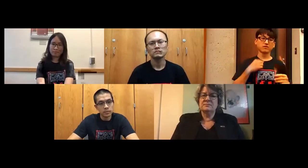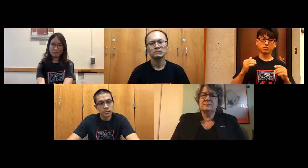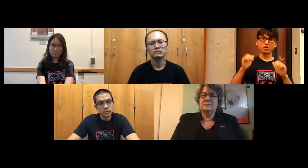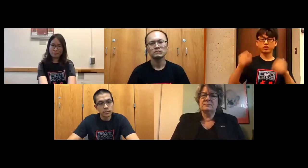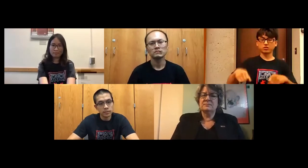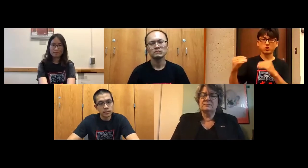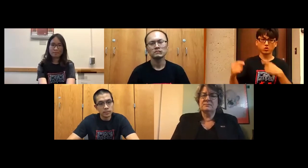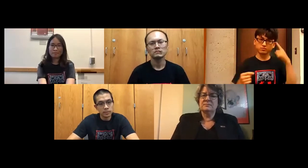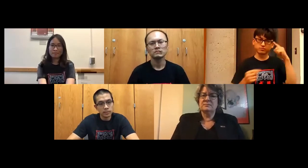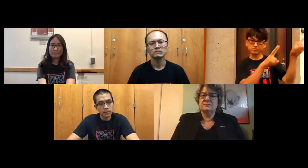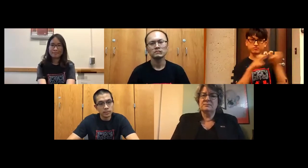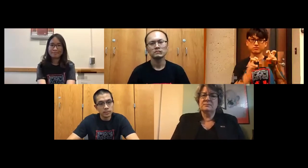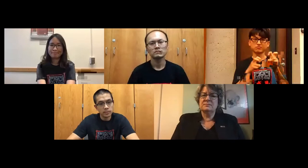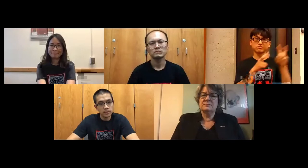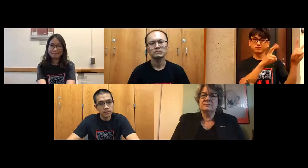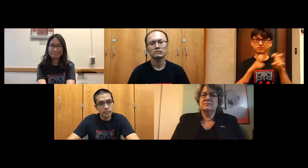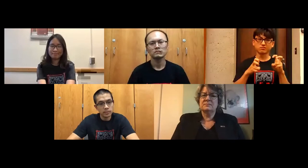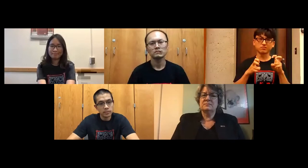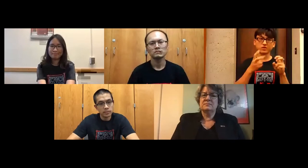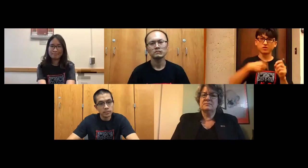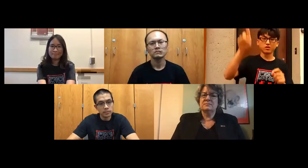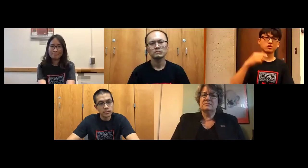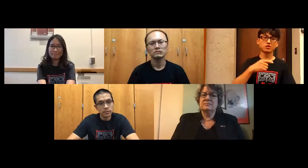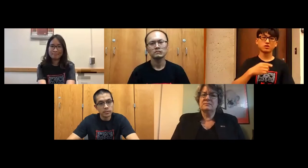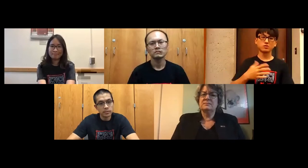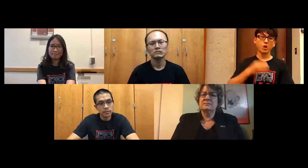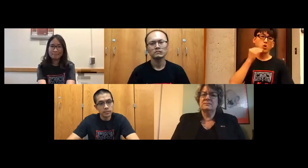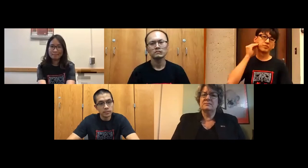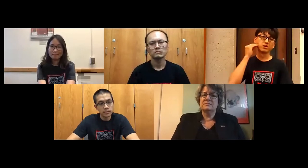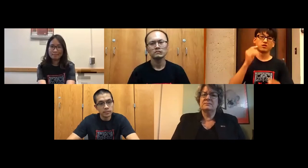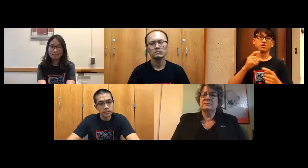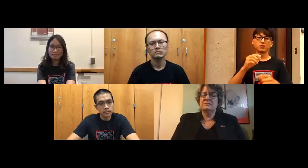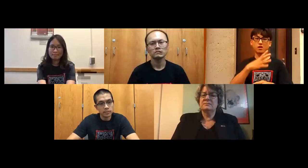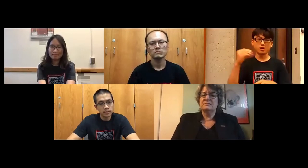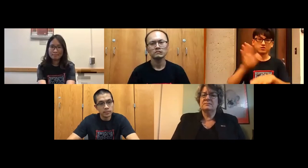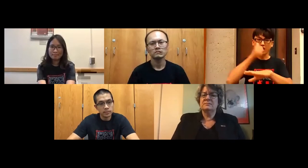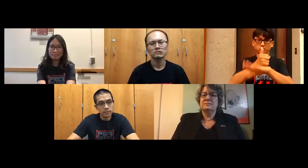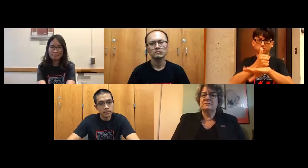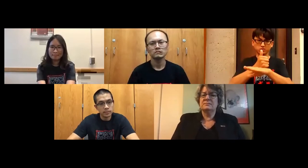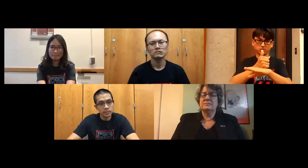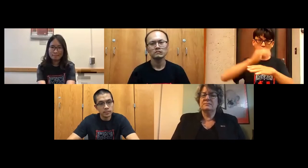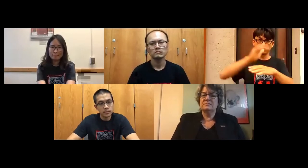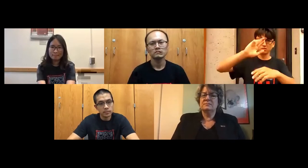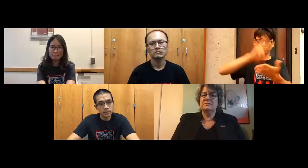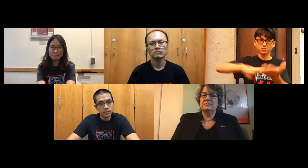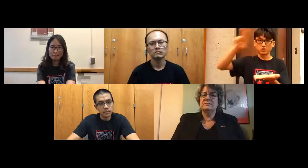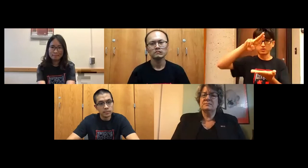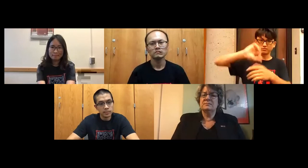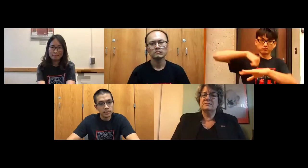and that they have a way to be taught. And so I'd like to take all of that back and develop that and set that up